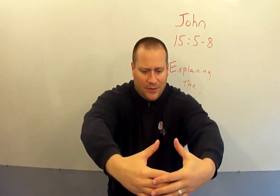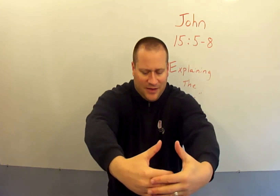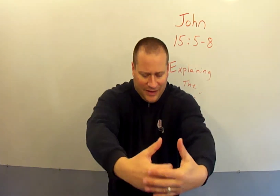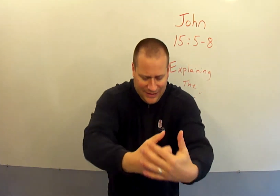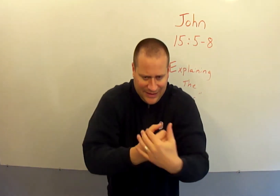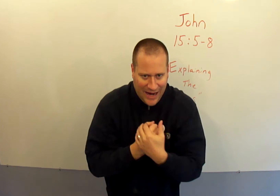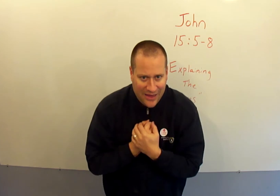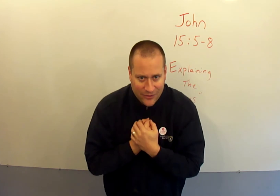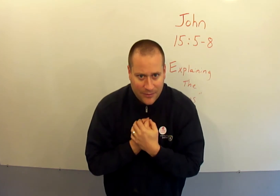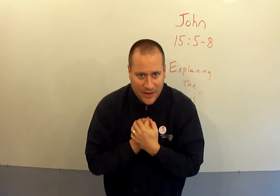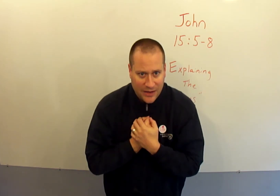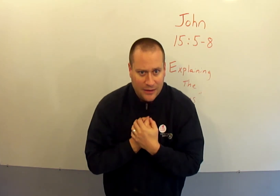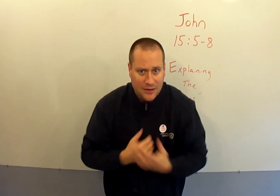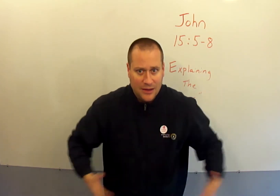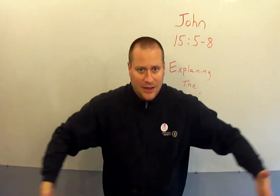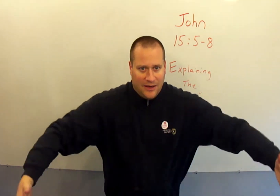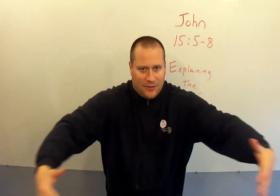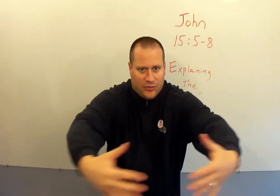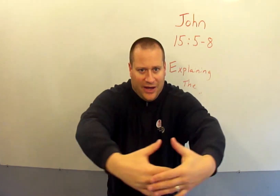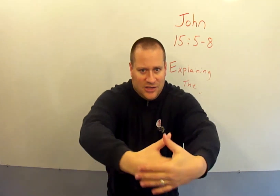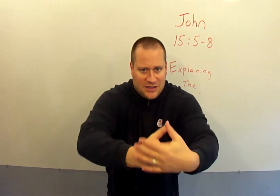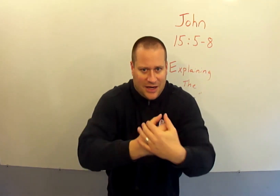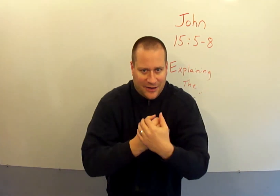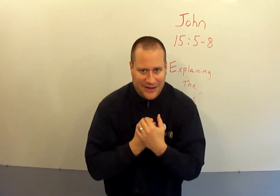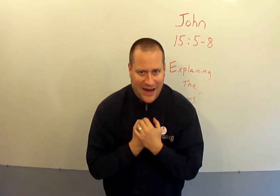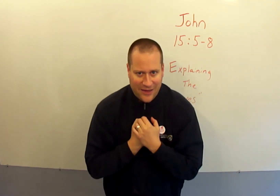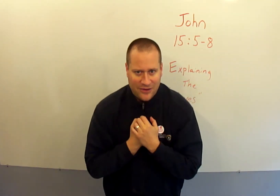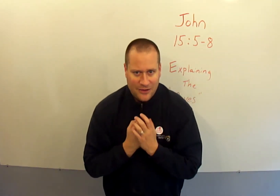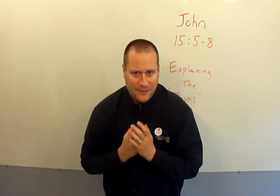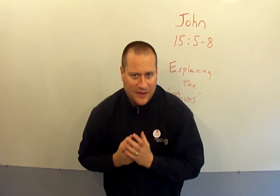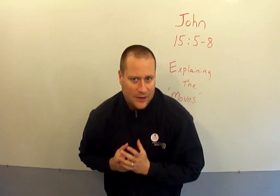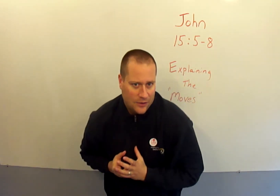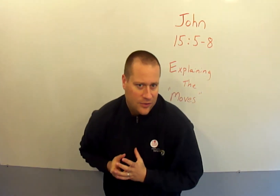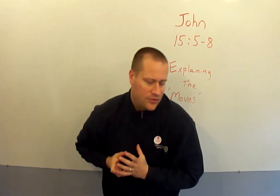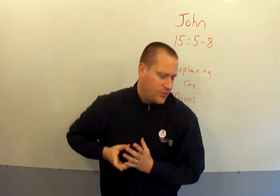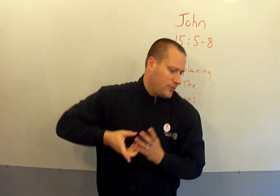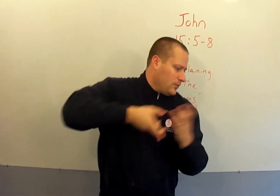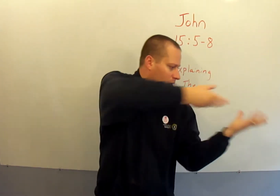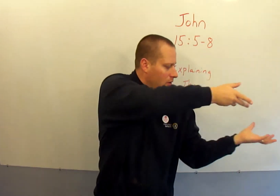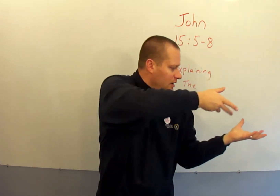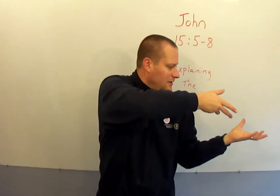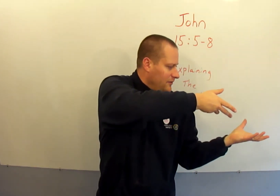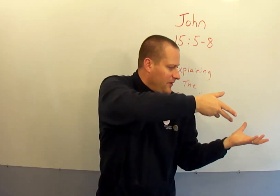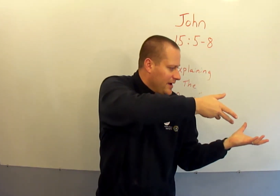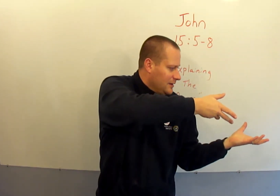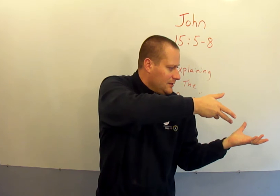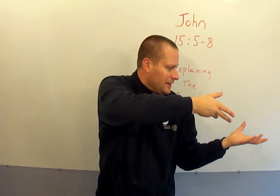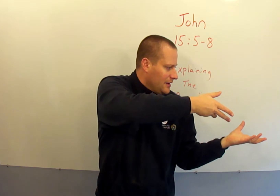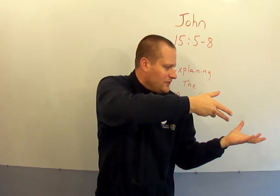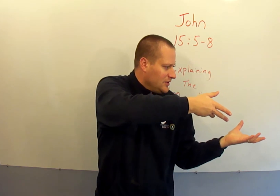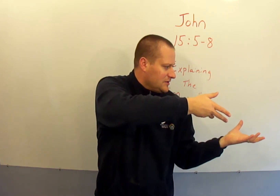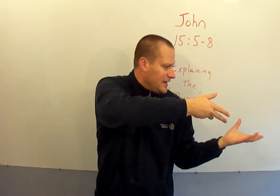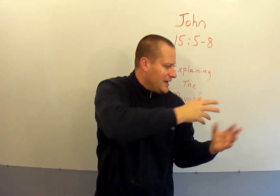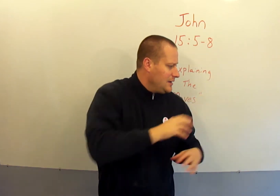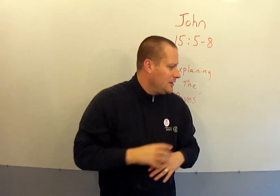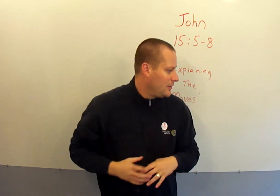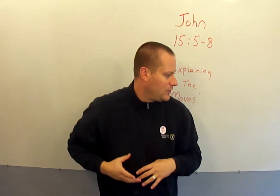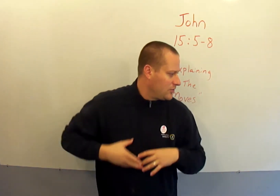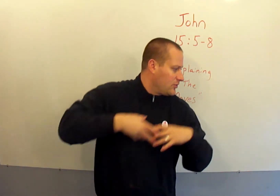and then gather them in. And the branches are gathered, thrown into the fire, like off to your side,